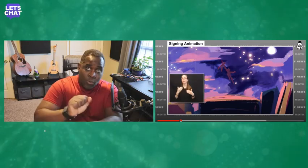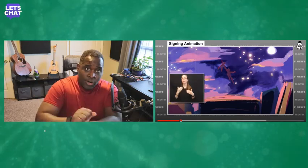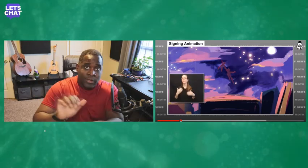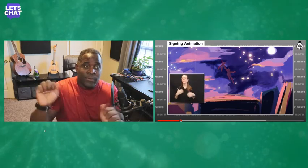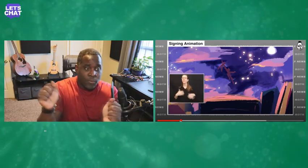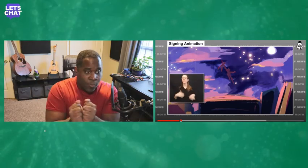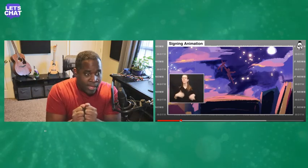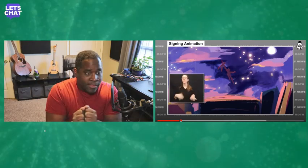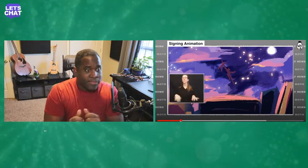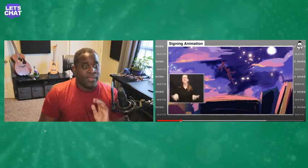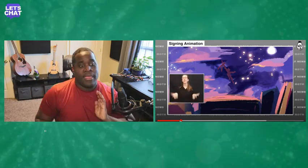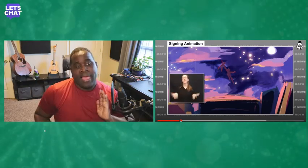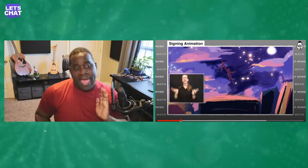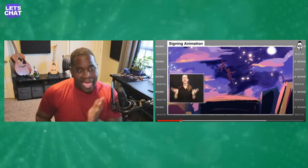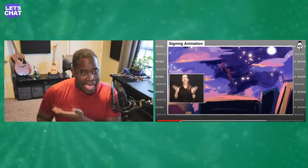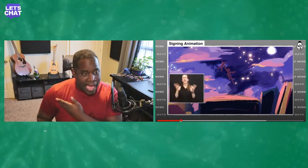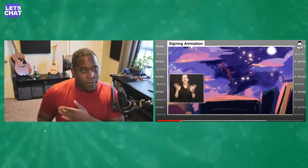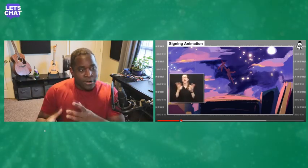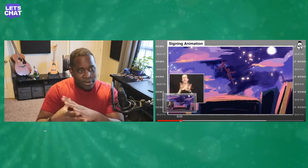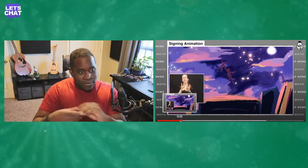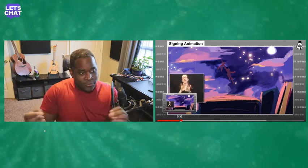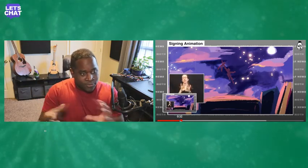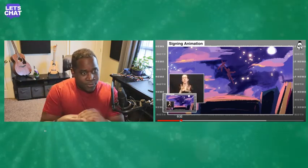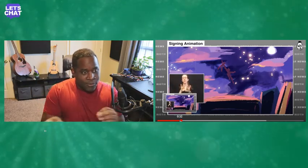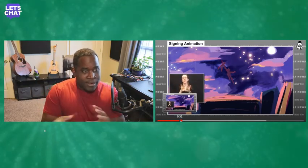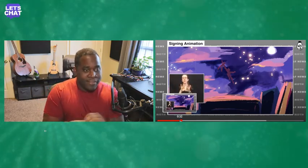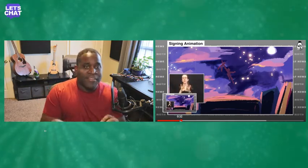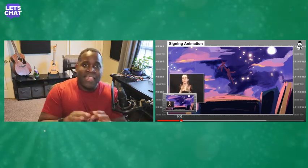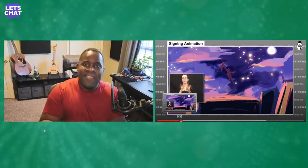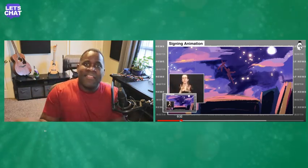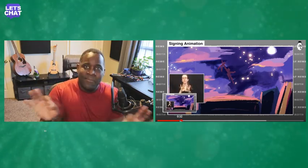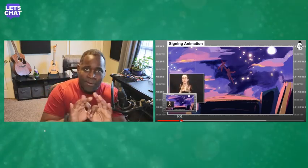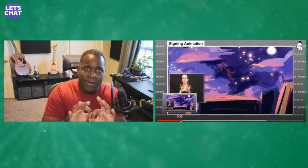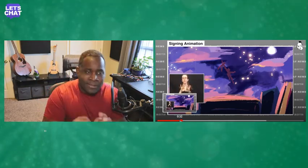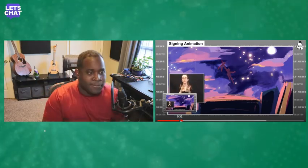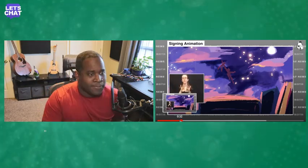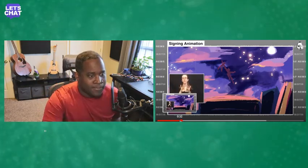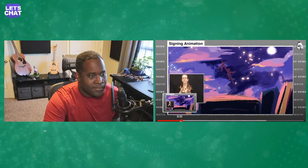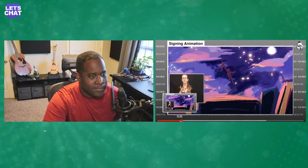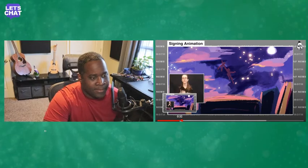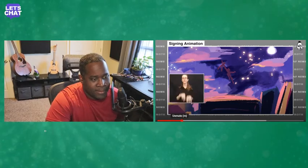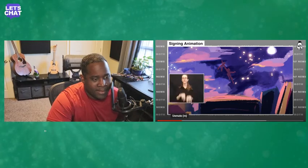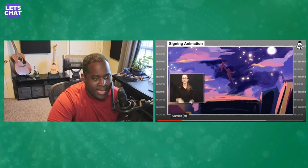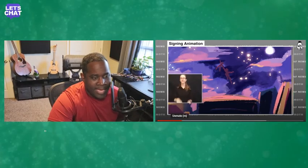can work with our stories. And that's important.